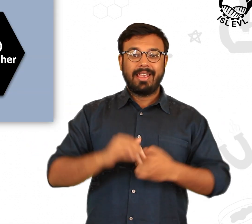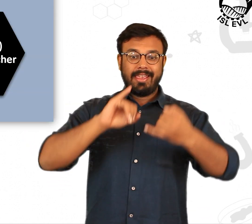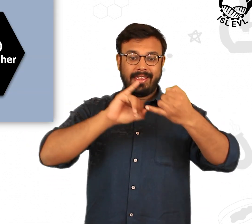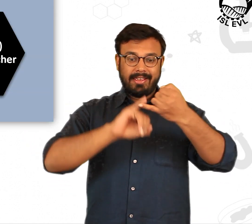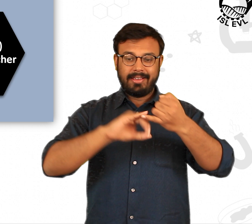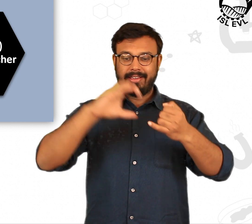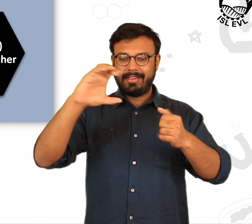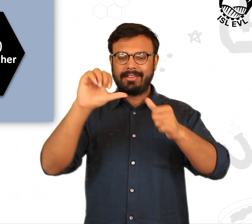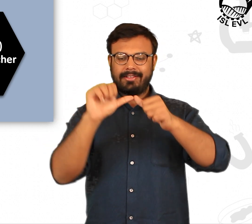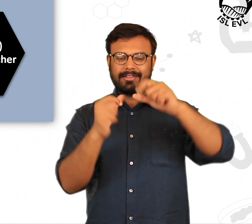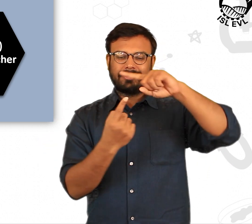Let me answer that.